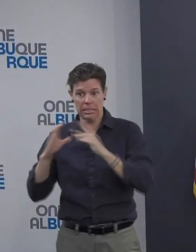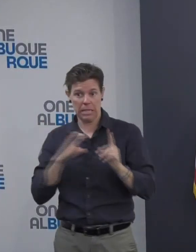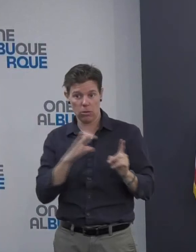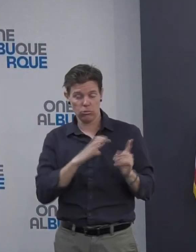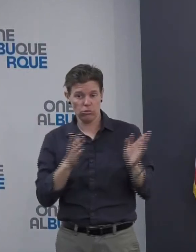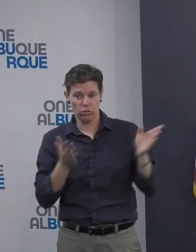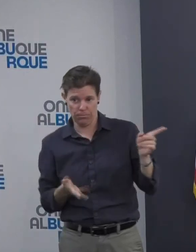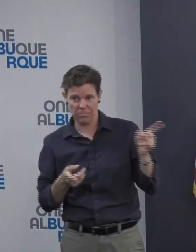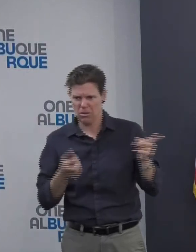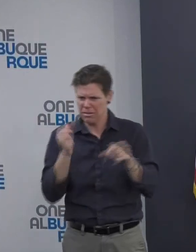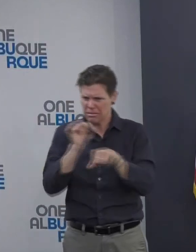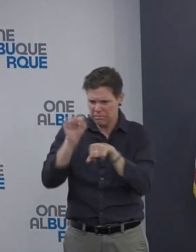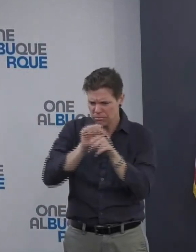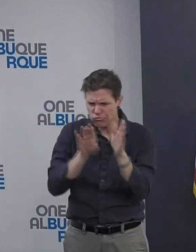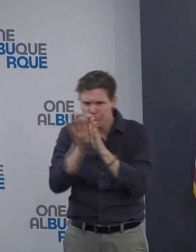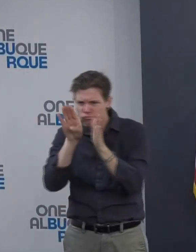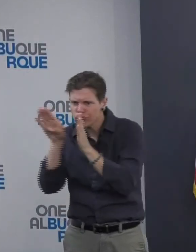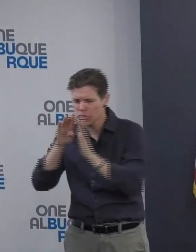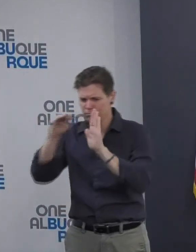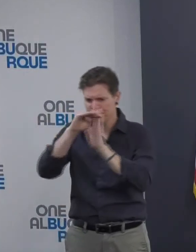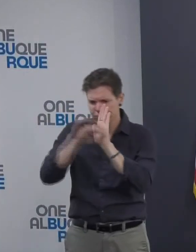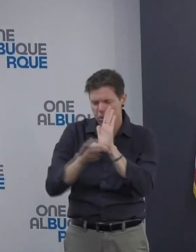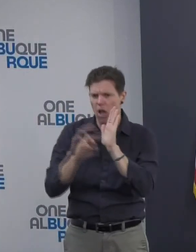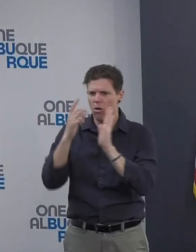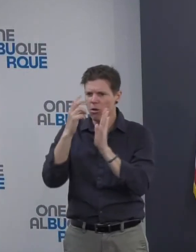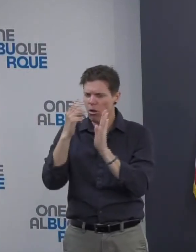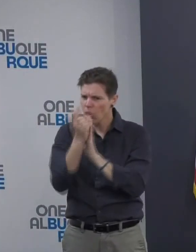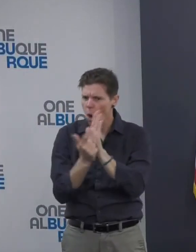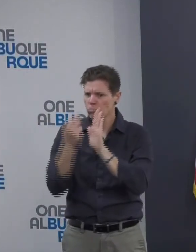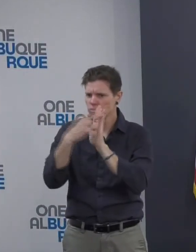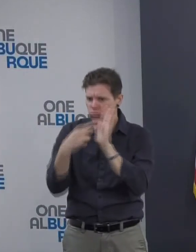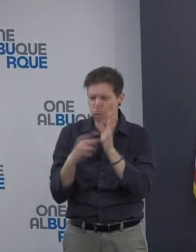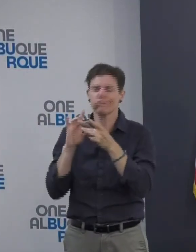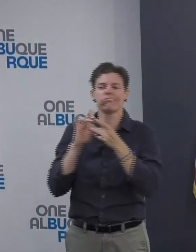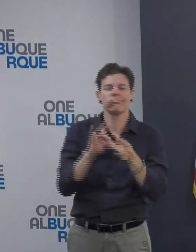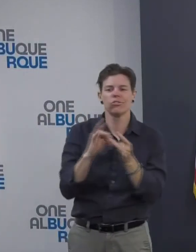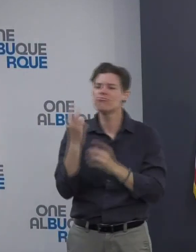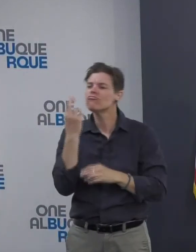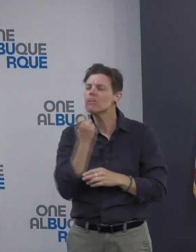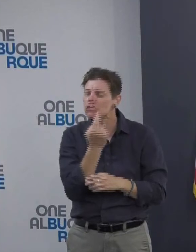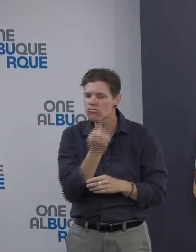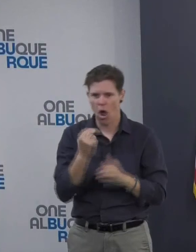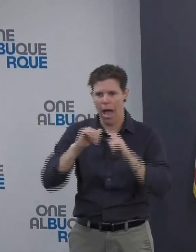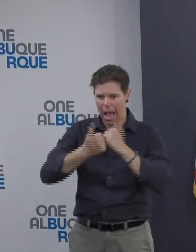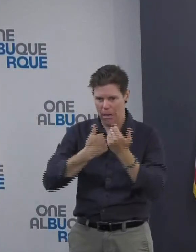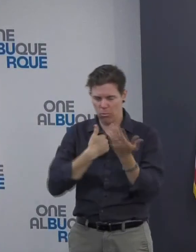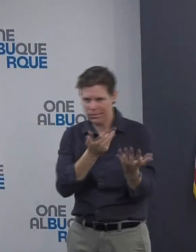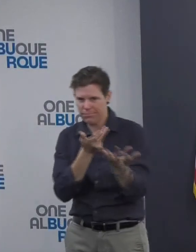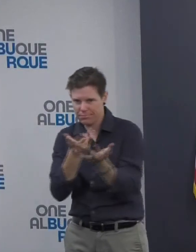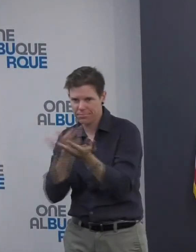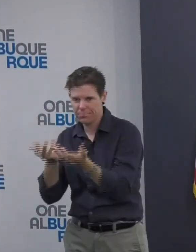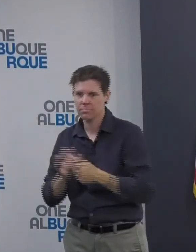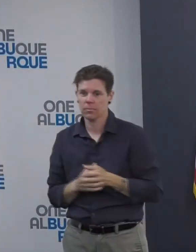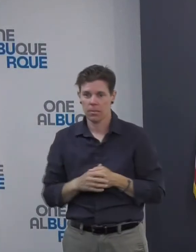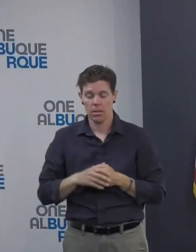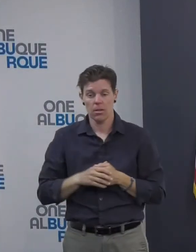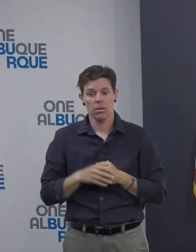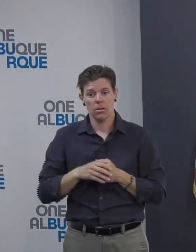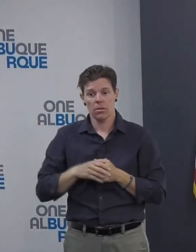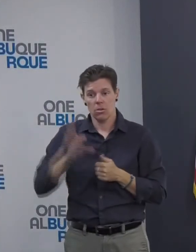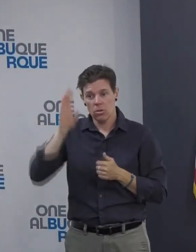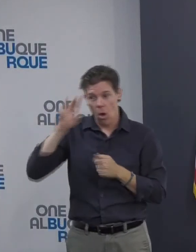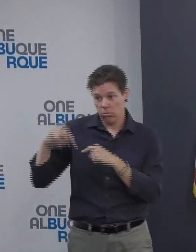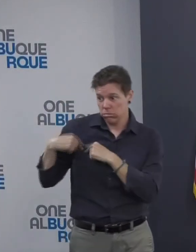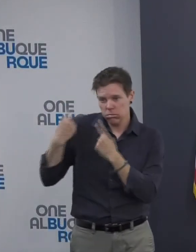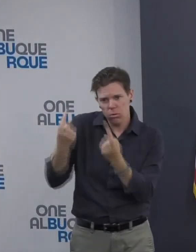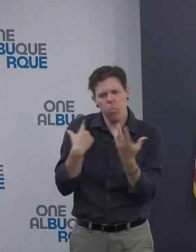restaurants. So let's talk a little bit about this. We've been wanting to try and support local businesses in general, and especially during the time of